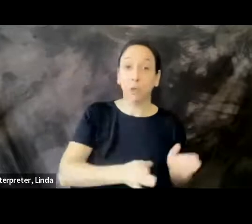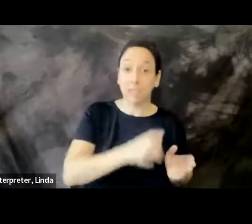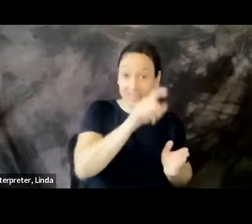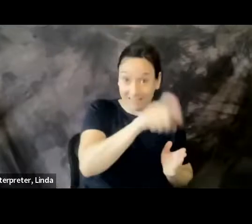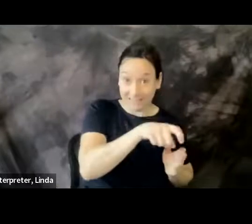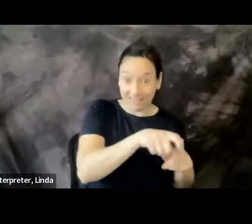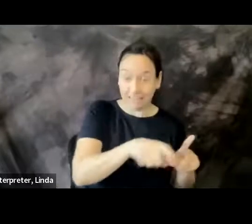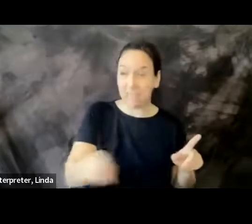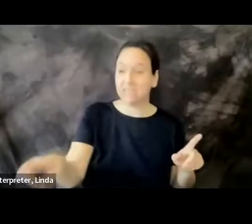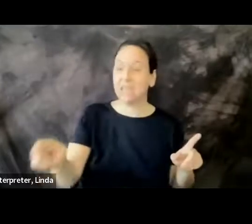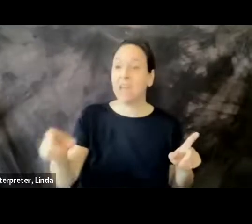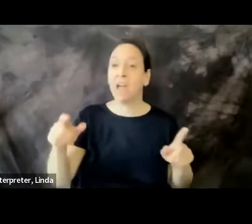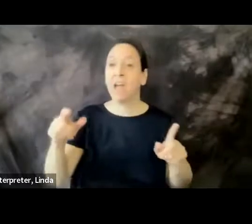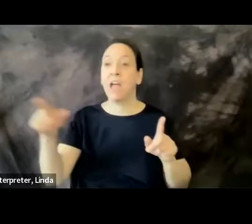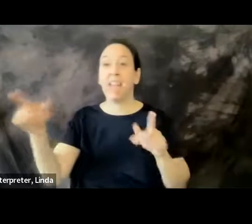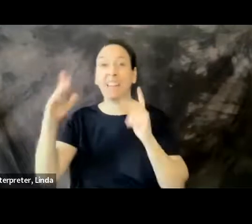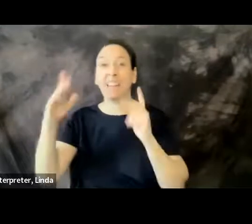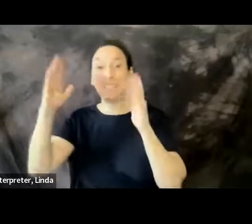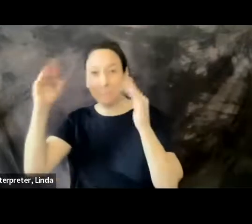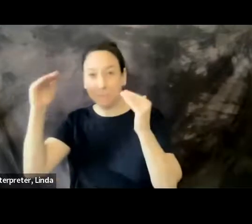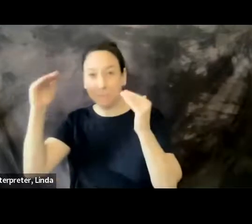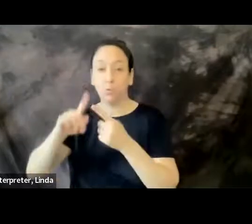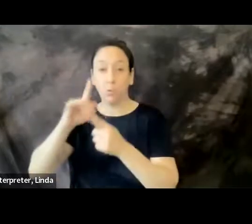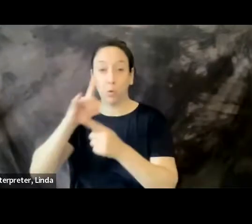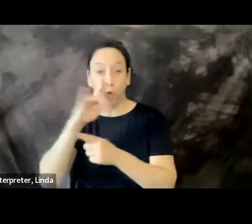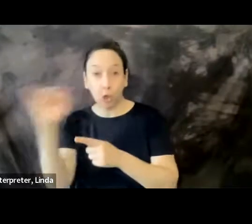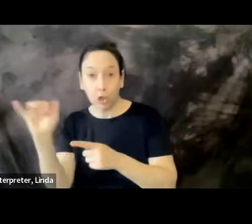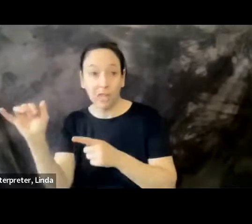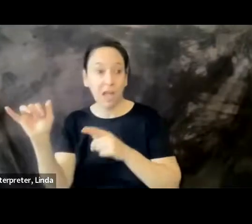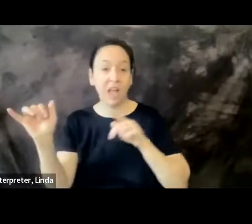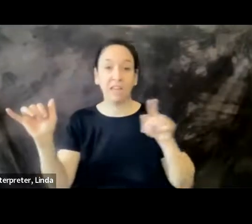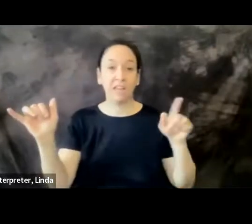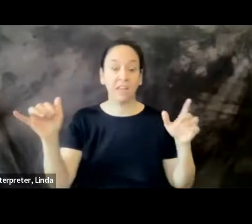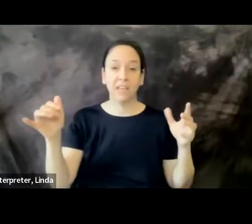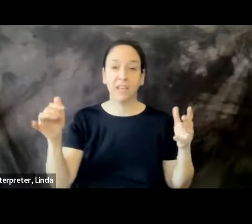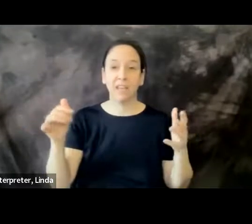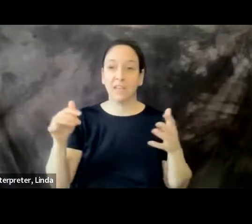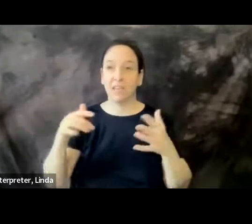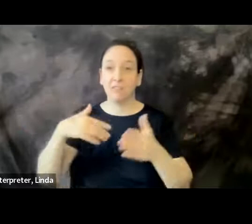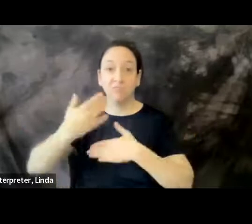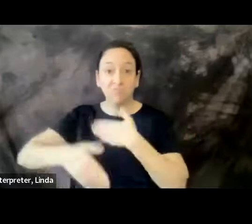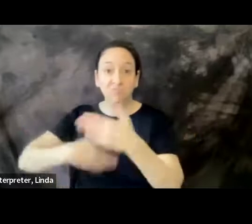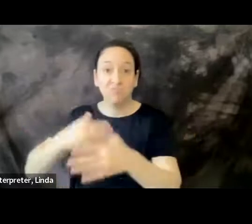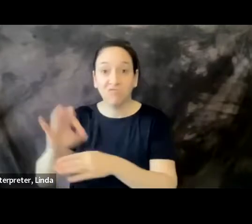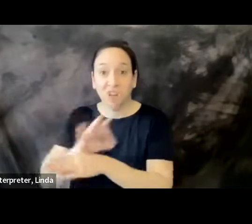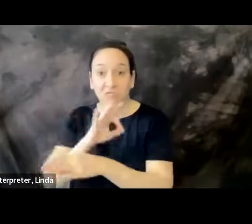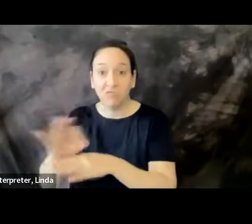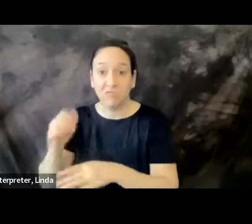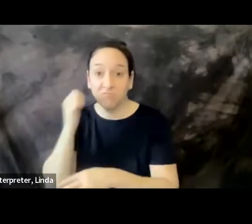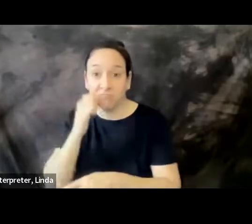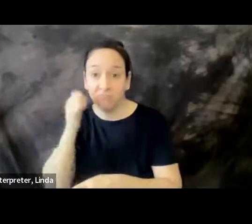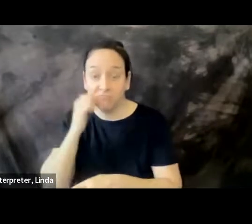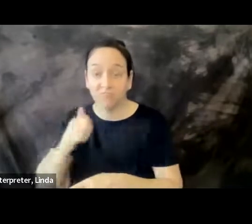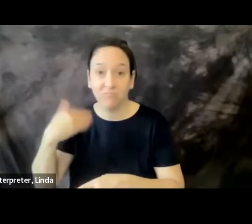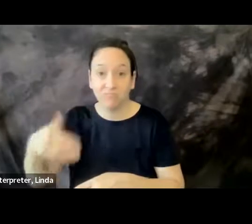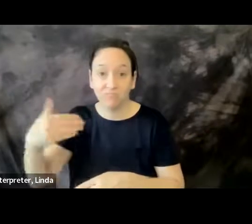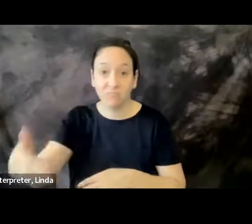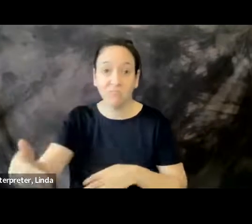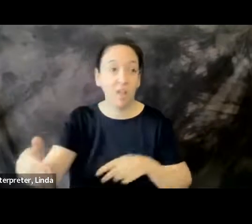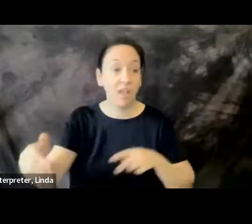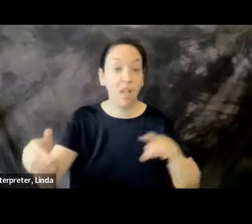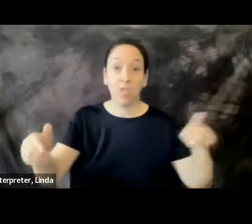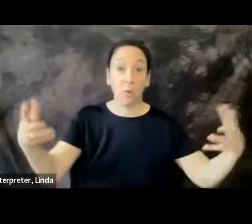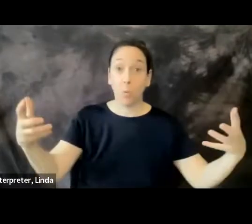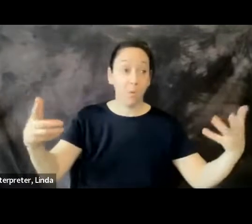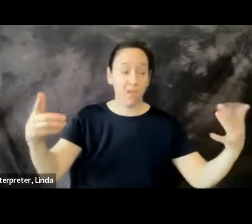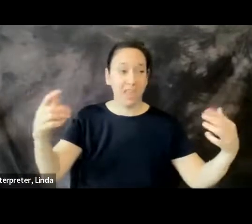are expected to actually present themselves and live their life out in the world overall. And if those things don't